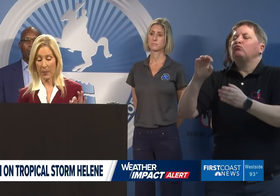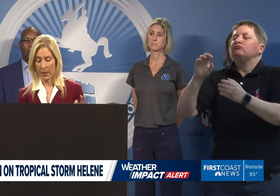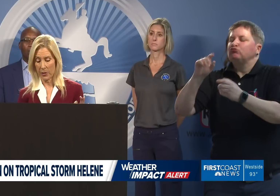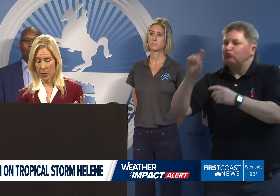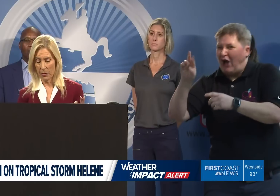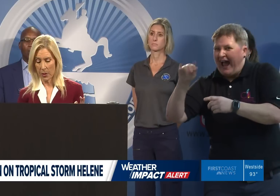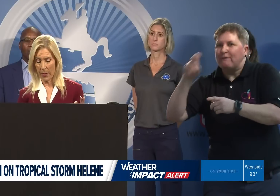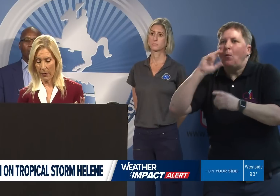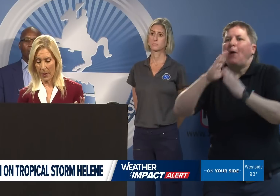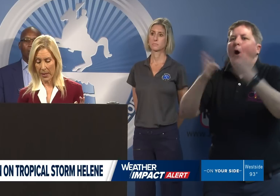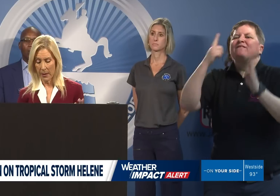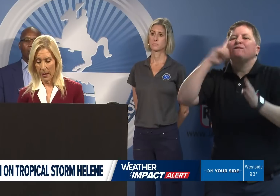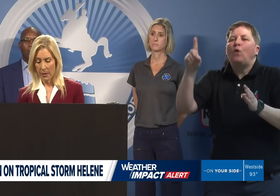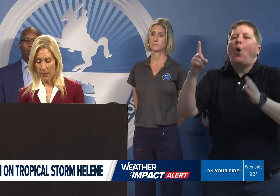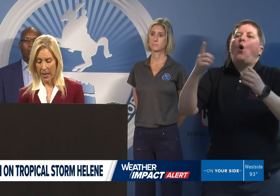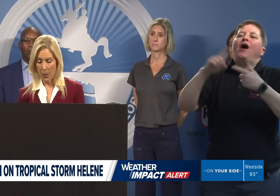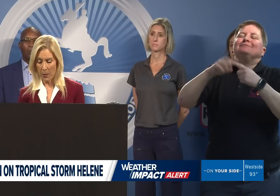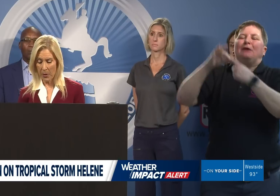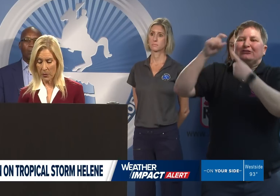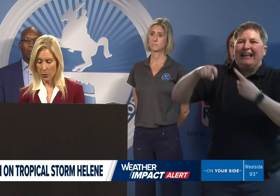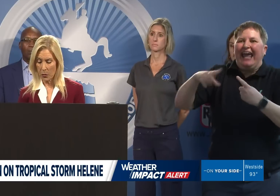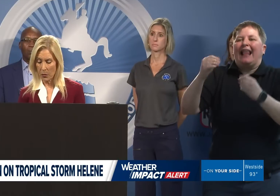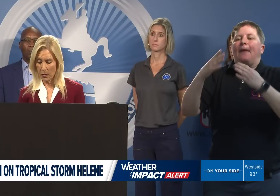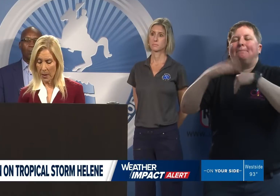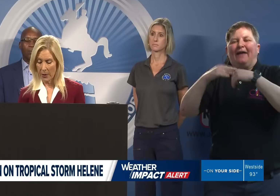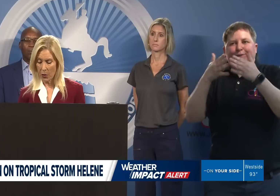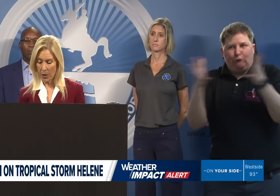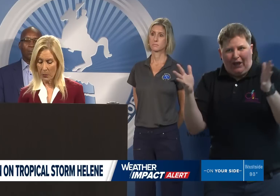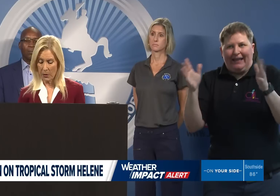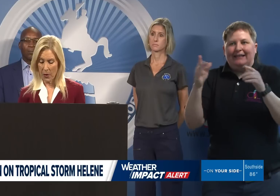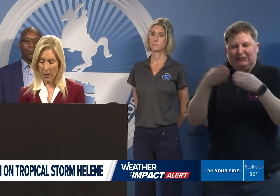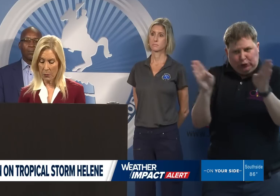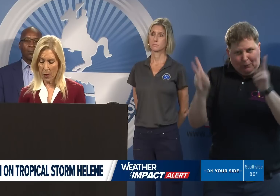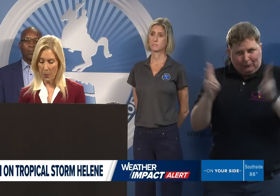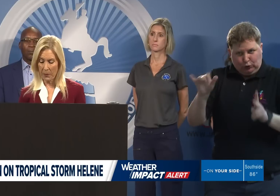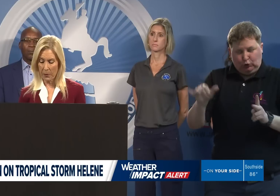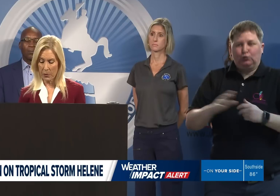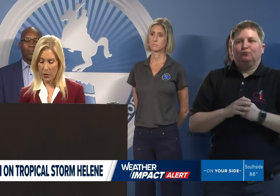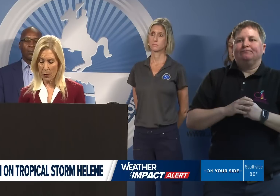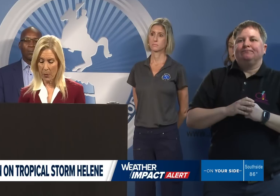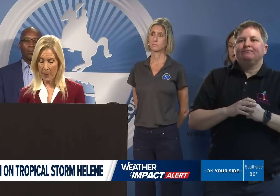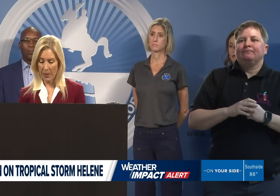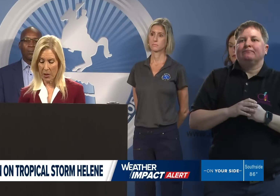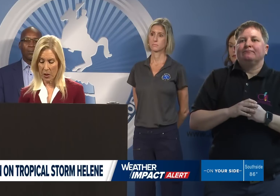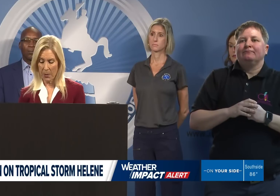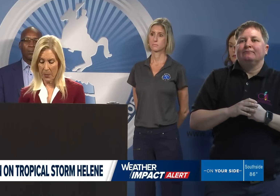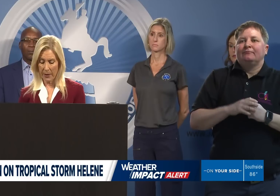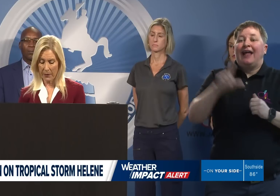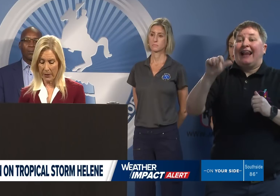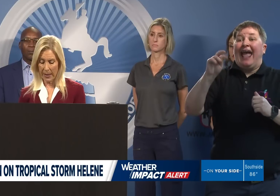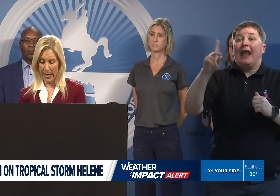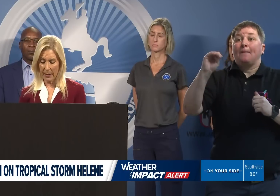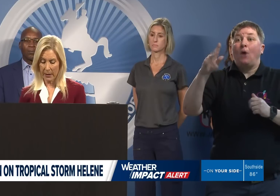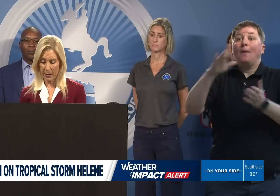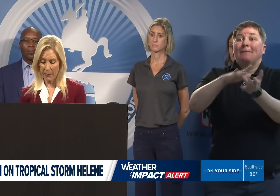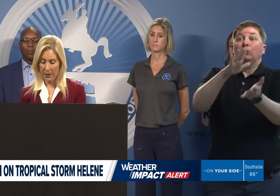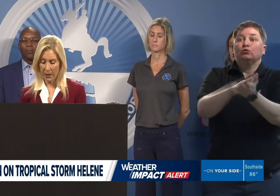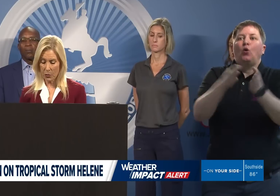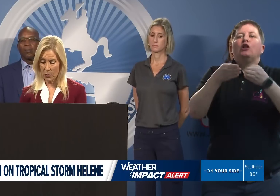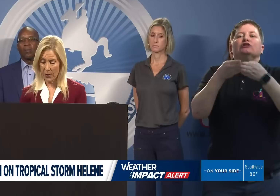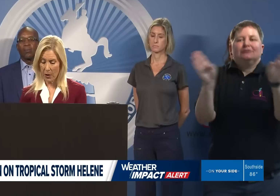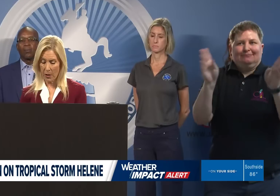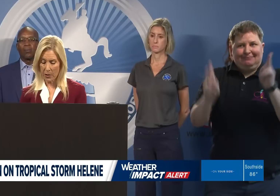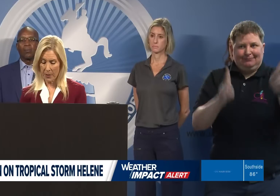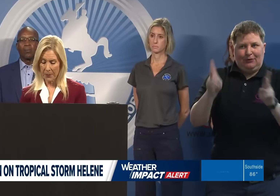general population, so everybody. The Landmark Middle School on Kernan Boulevard will open for general population to be pet-friendly, and La